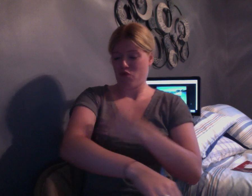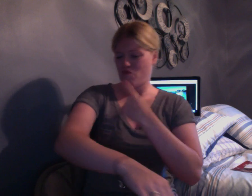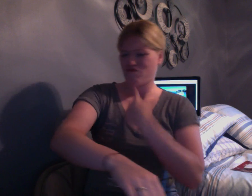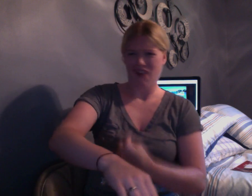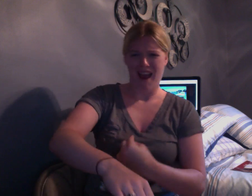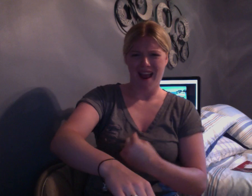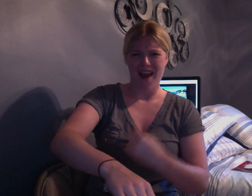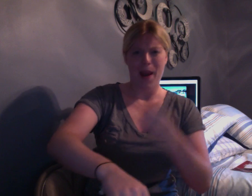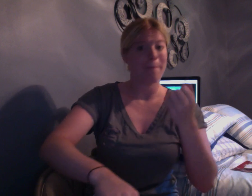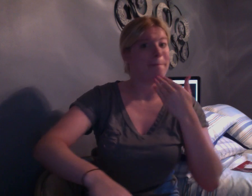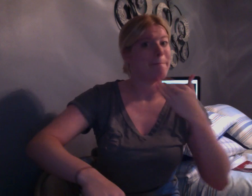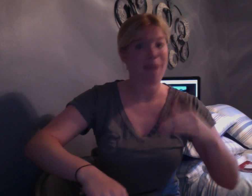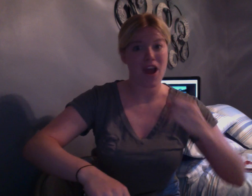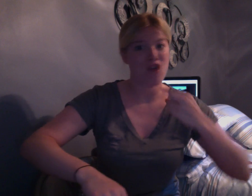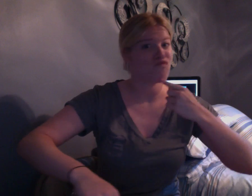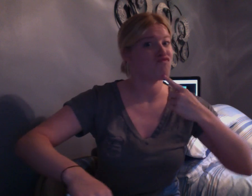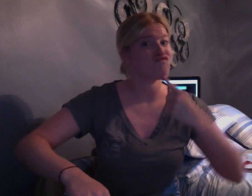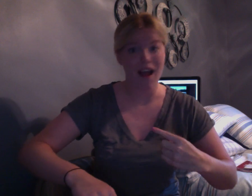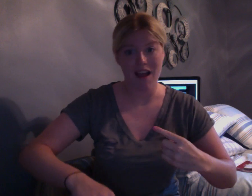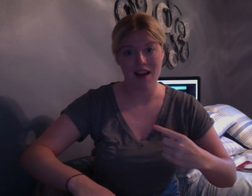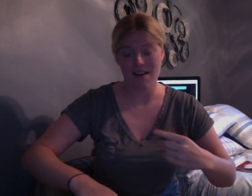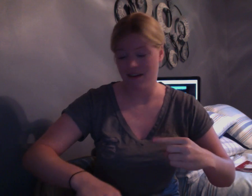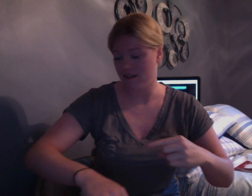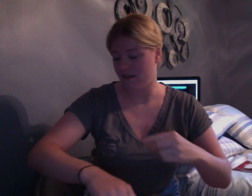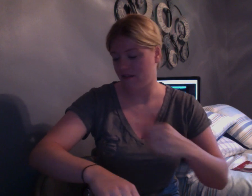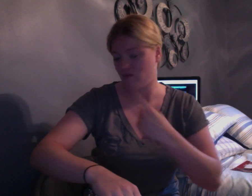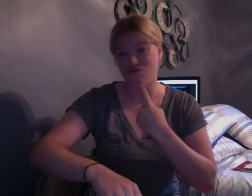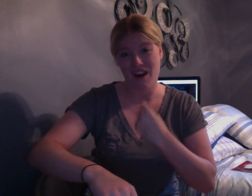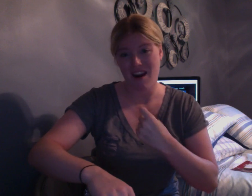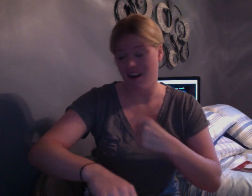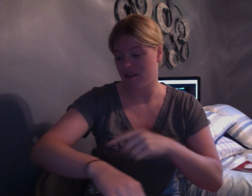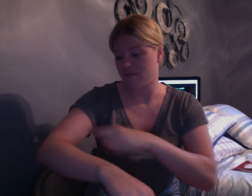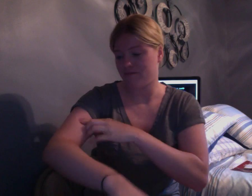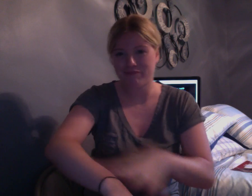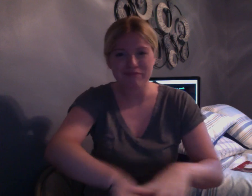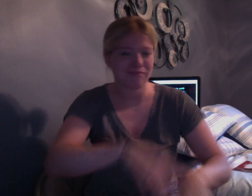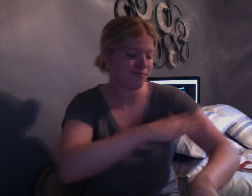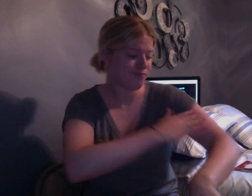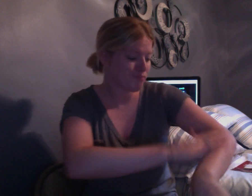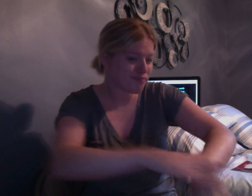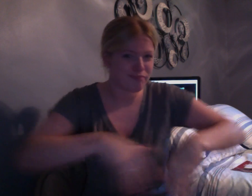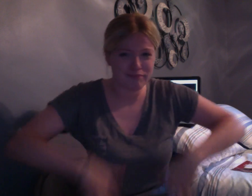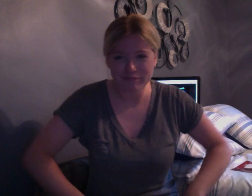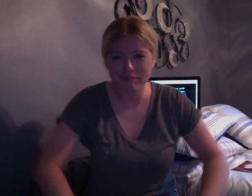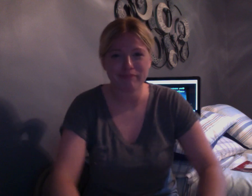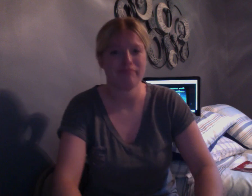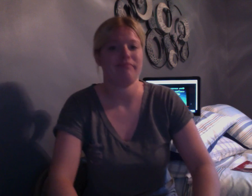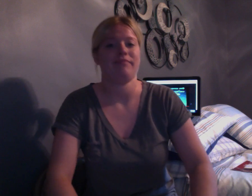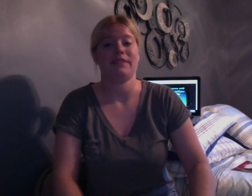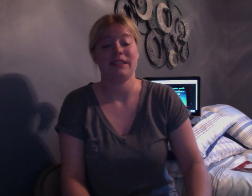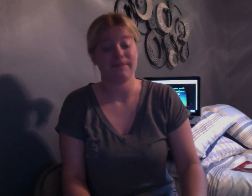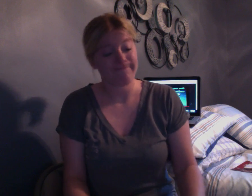ultraviolet light. But tanning does not prevent skin cancer. One severe sunburn can increase your risk of skin cancer by as much as